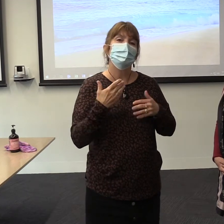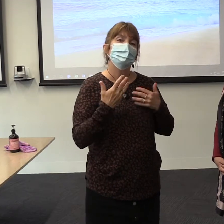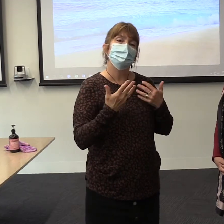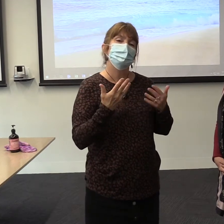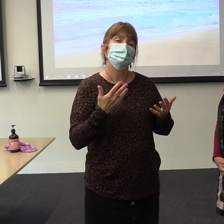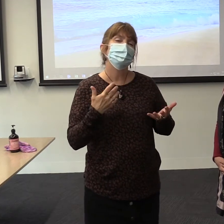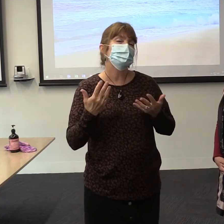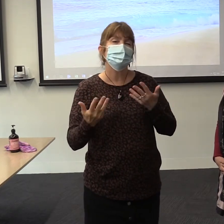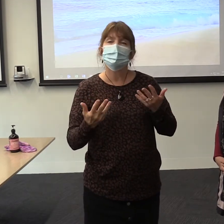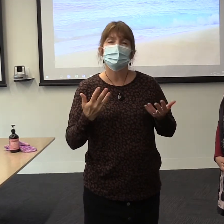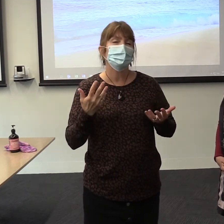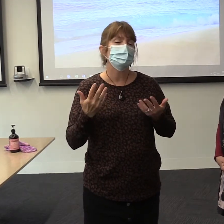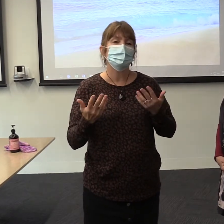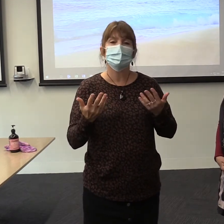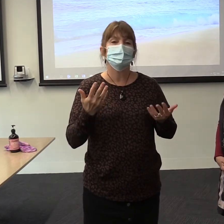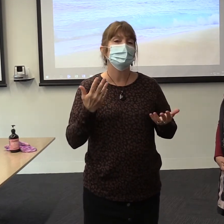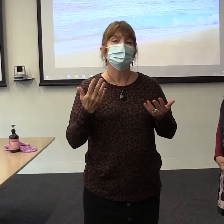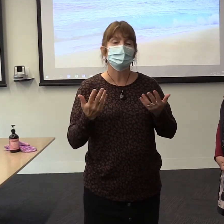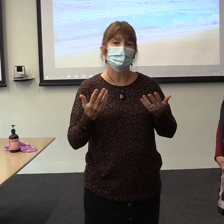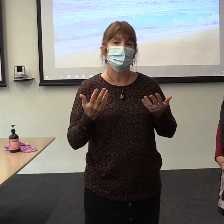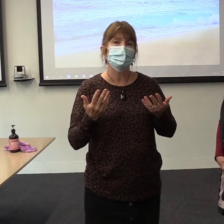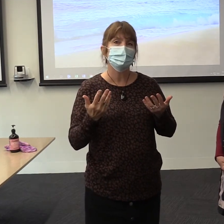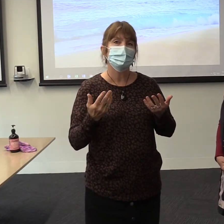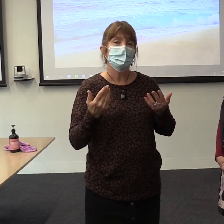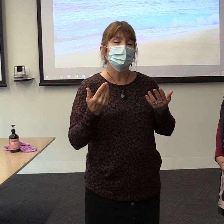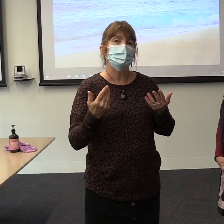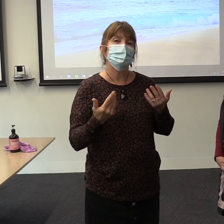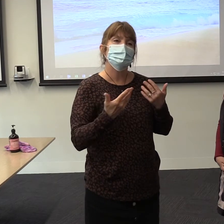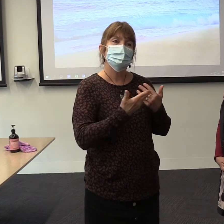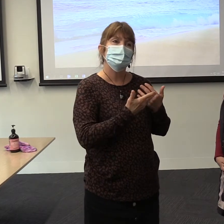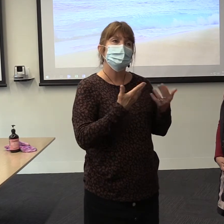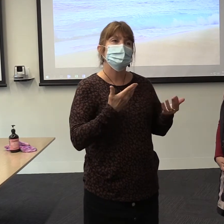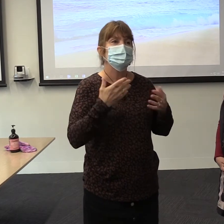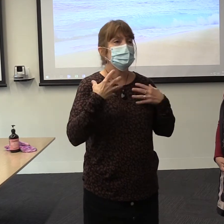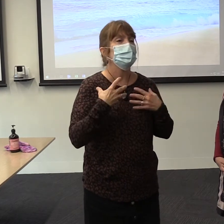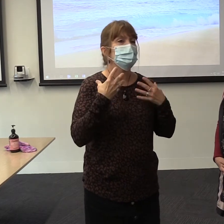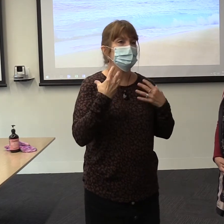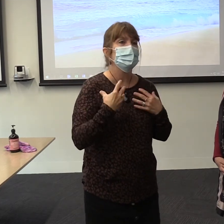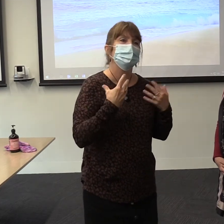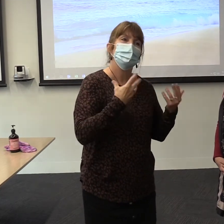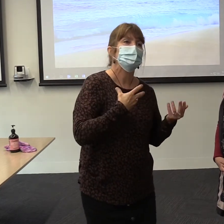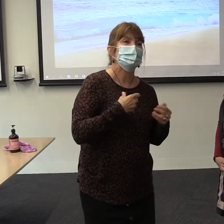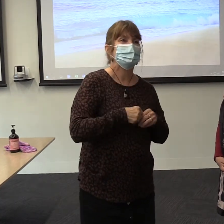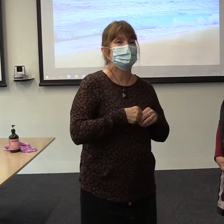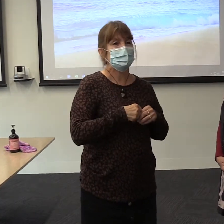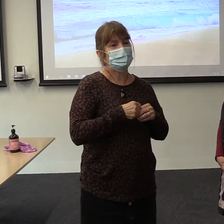So you'll each have your own kind of rhythm of breathing, but I'll just do this because it's hard to say it and breathe at the same